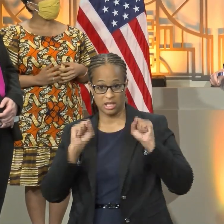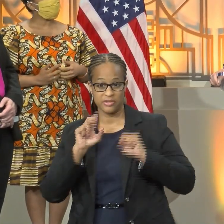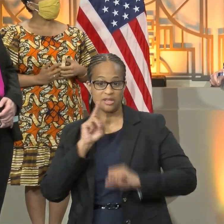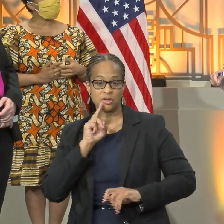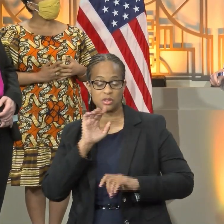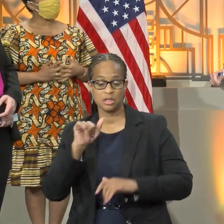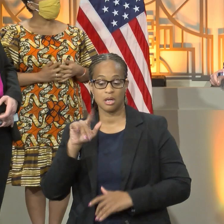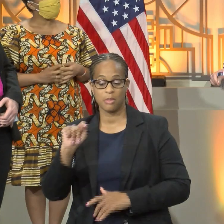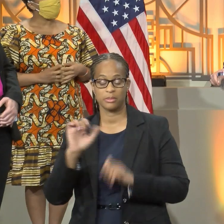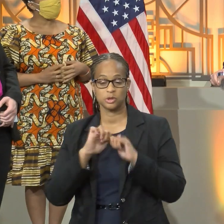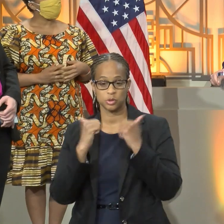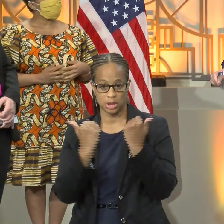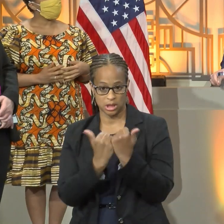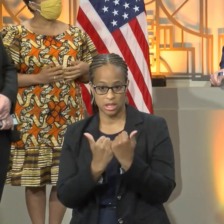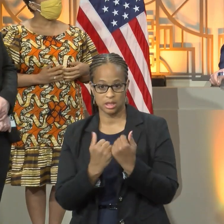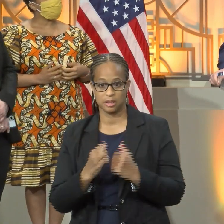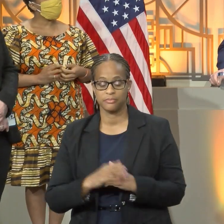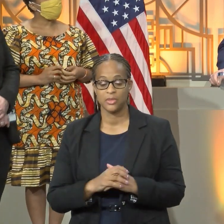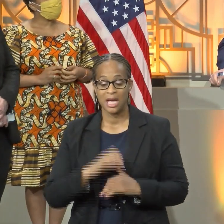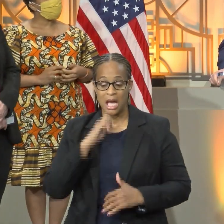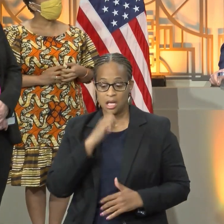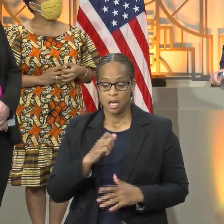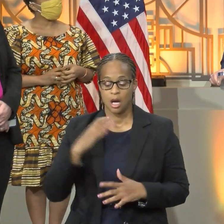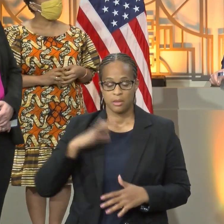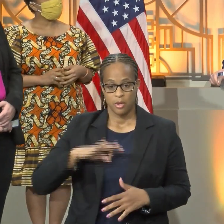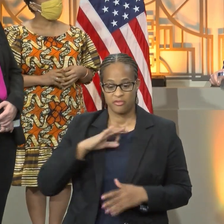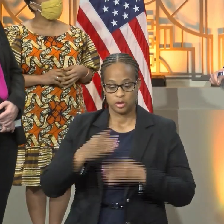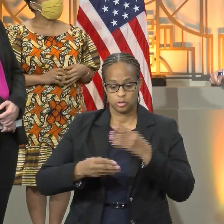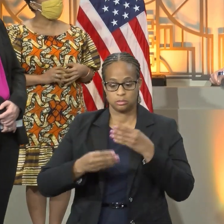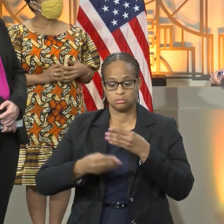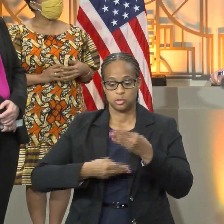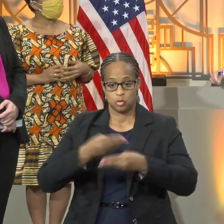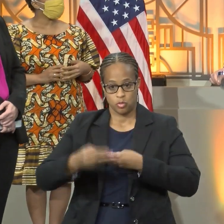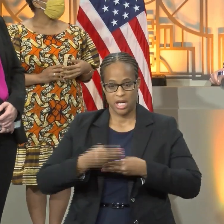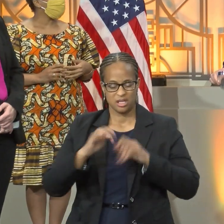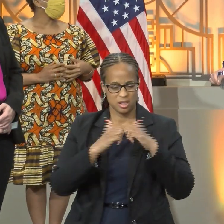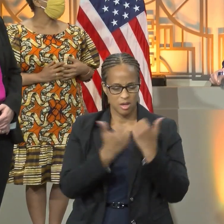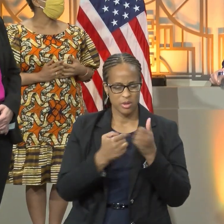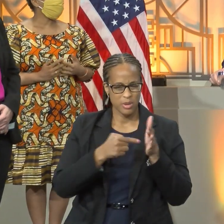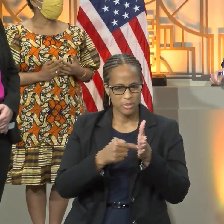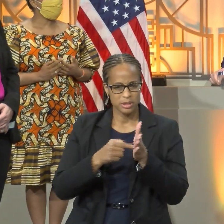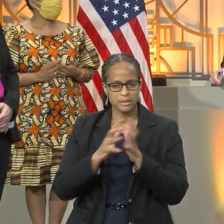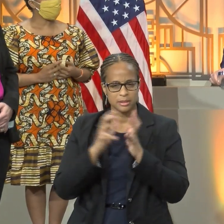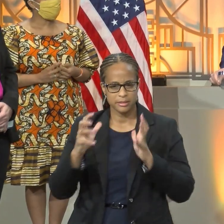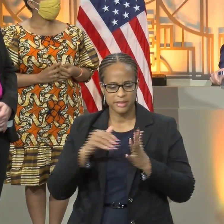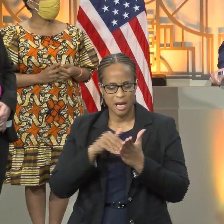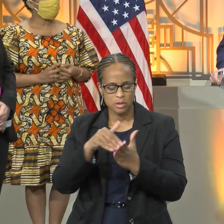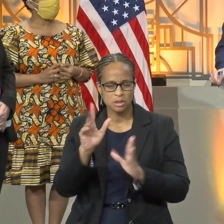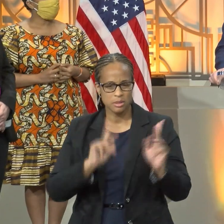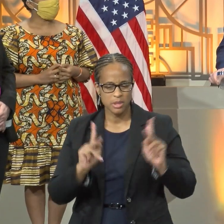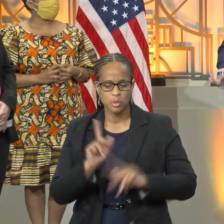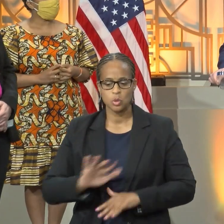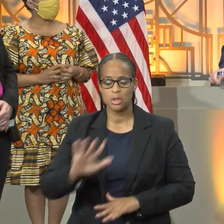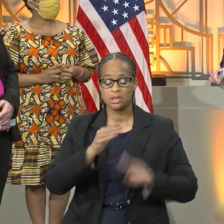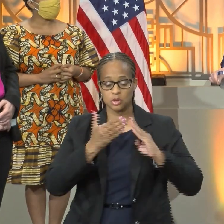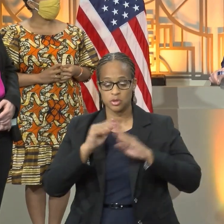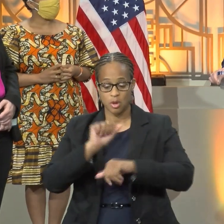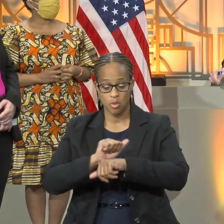Apartment Association. And as a nonprofit trade association, we represent thousands of people across the city who work in the apartment